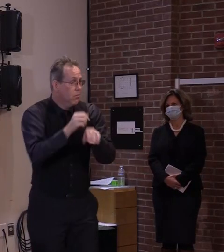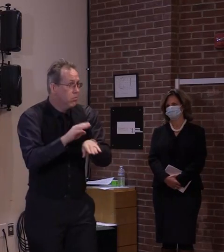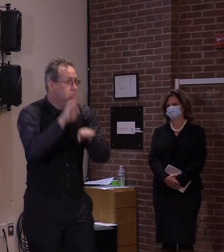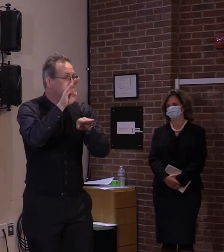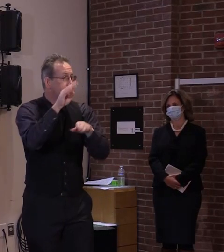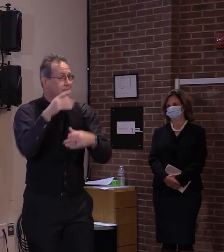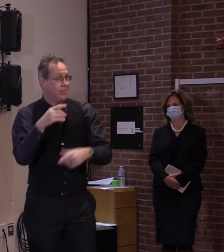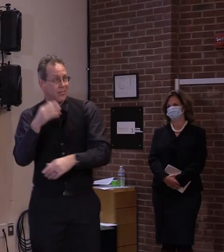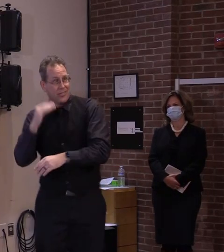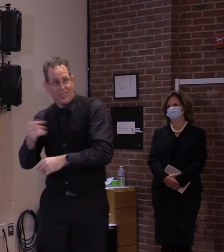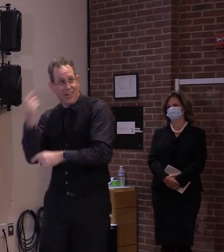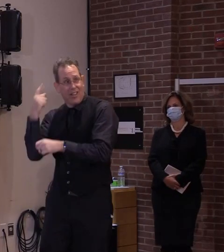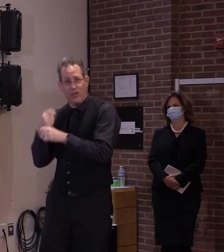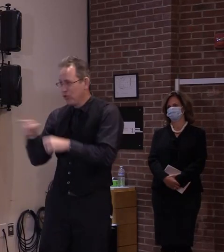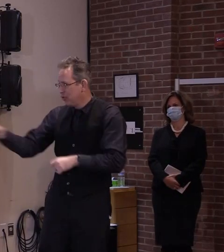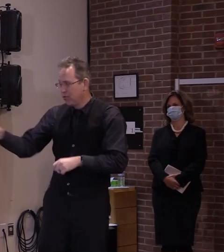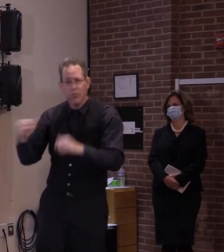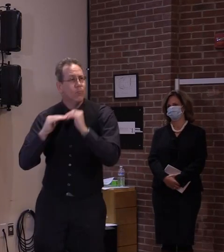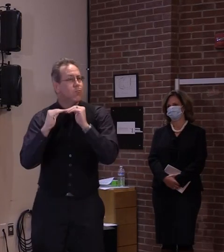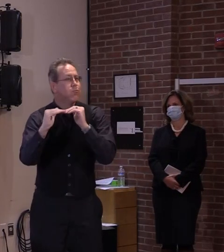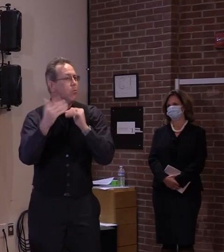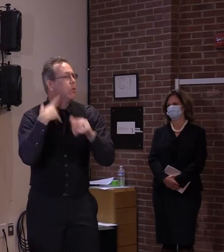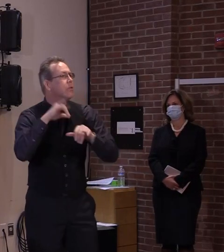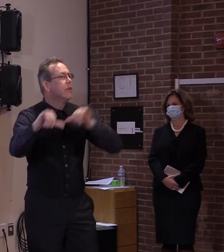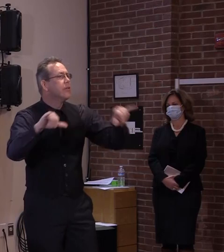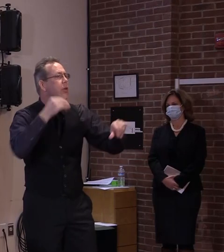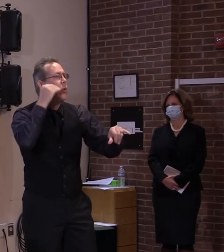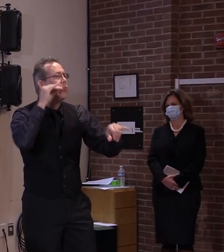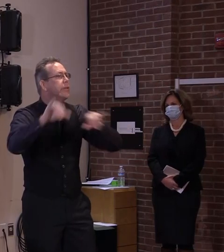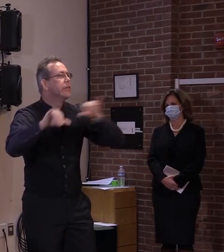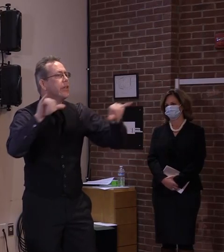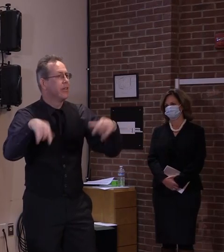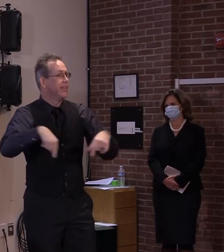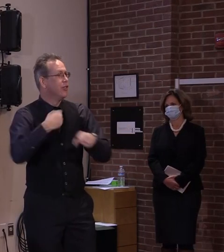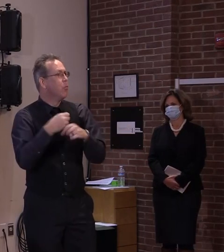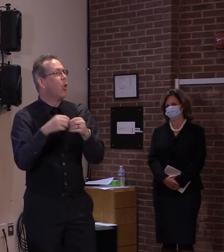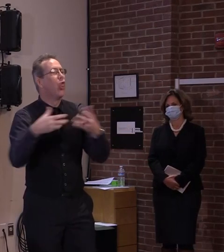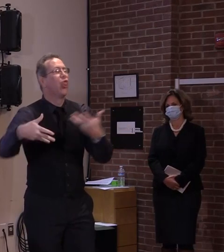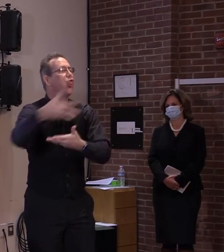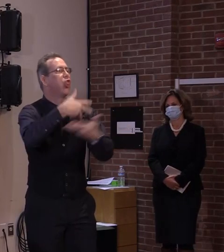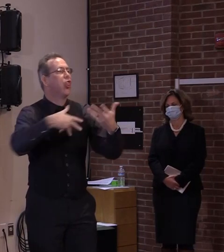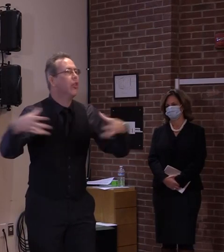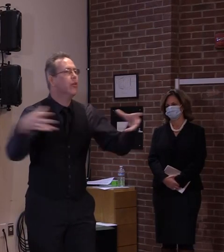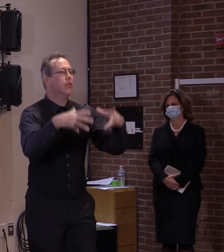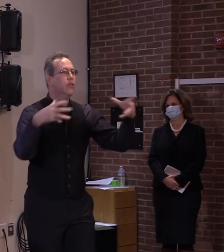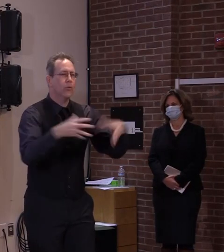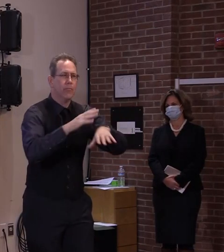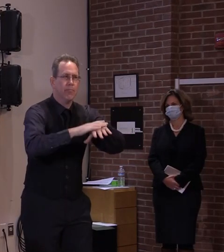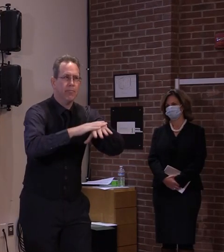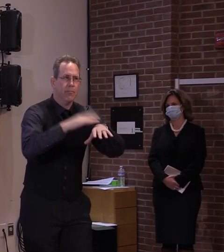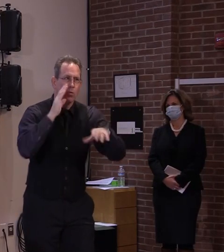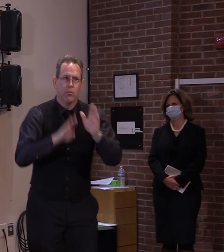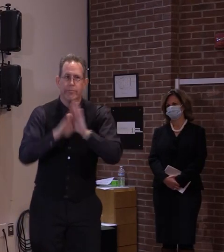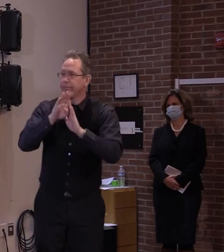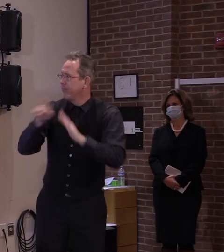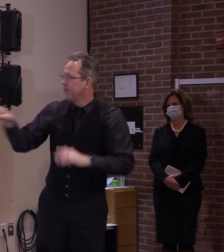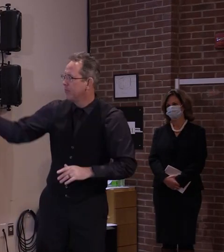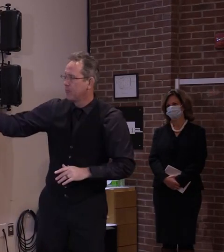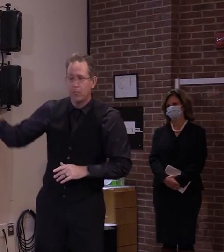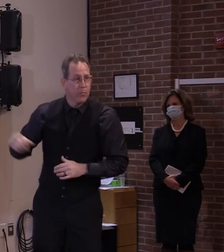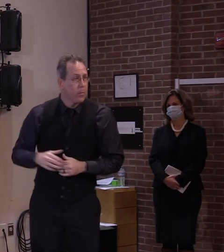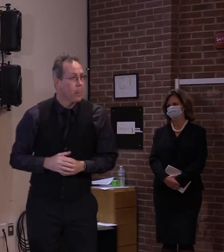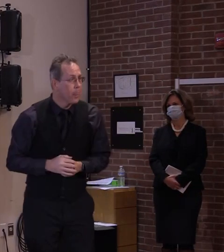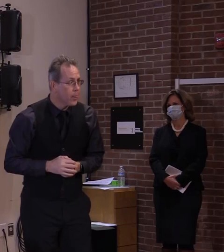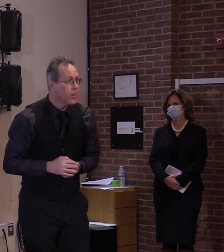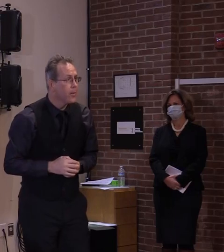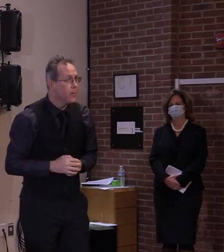similar increase here just from holiday gatherings in Vermont, our cases would get up to about 600 per day, and we'd likely